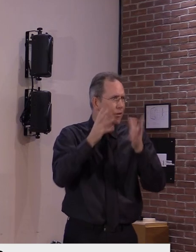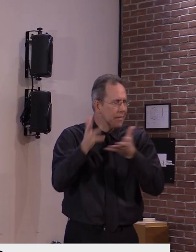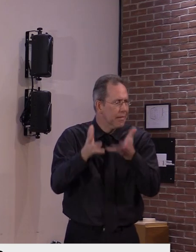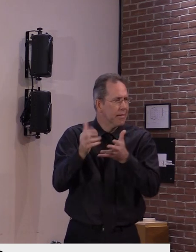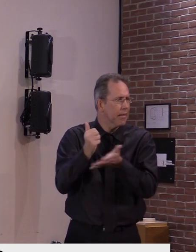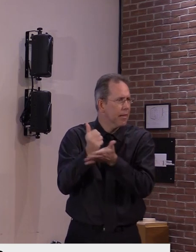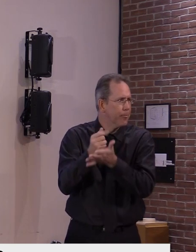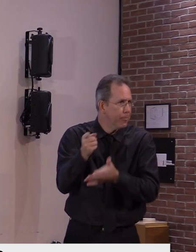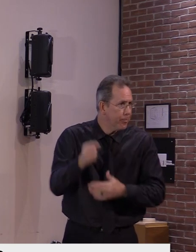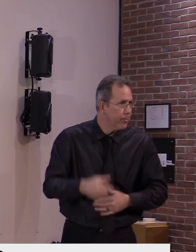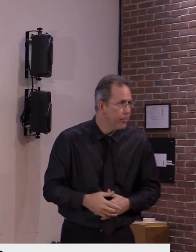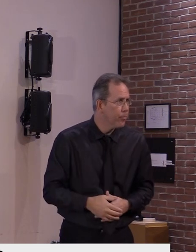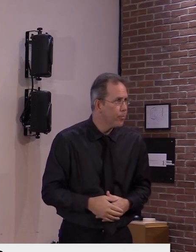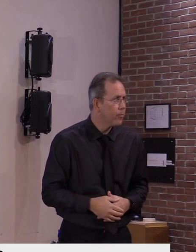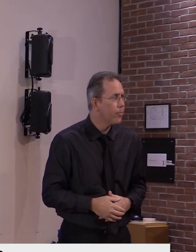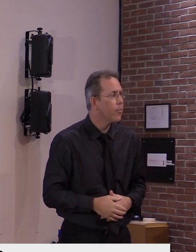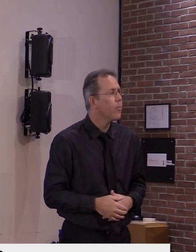would be